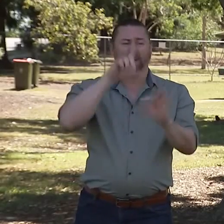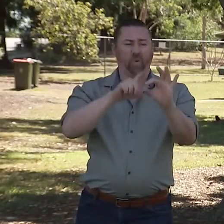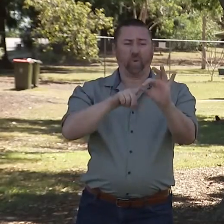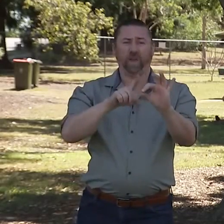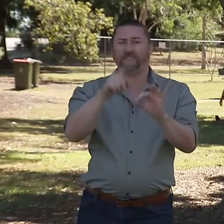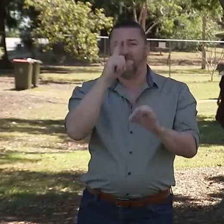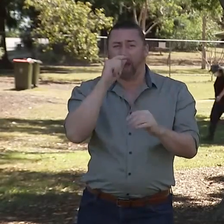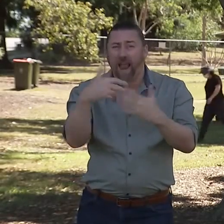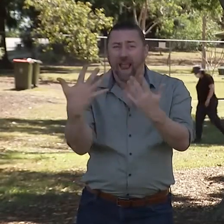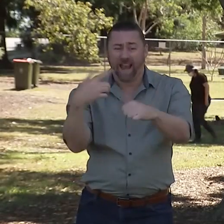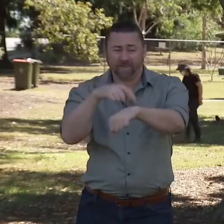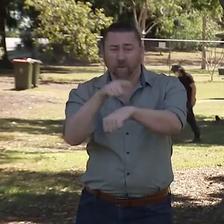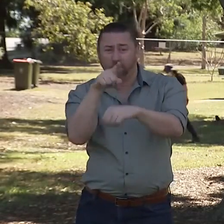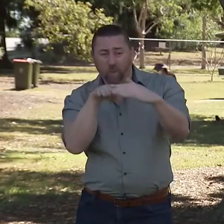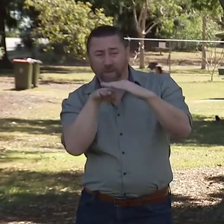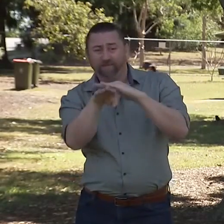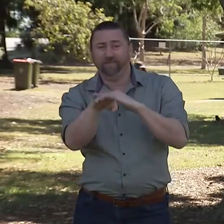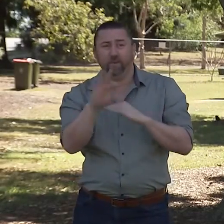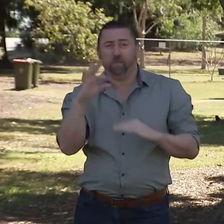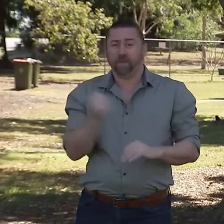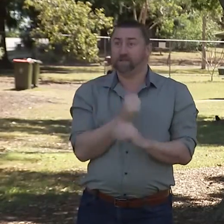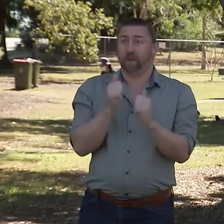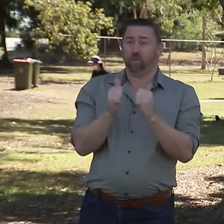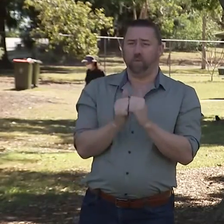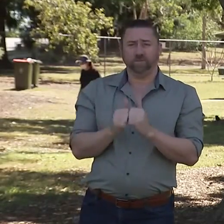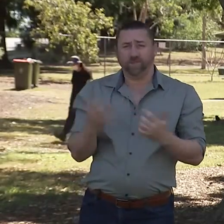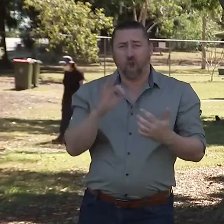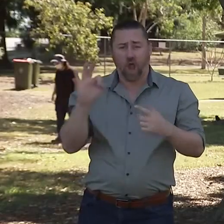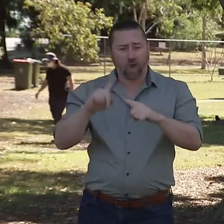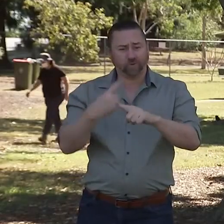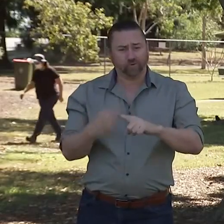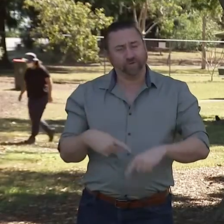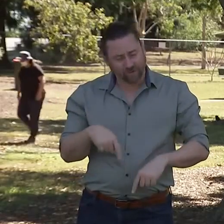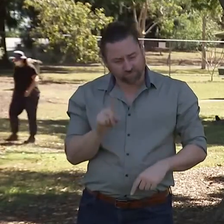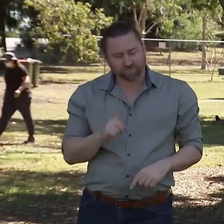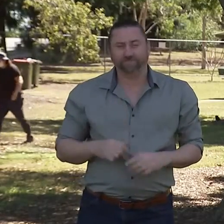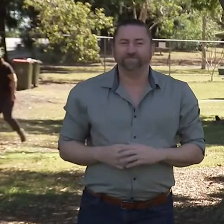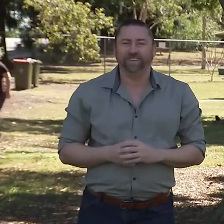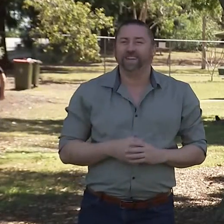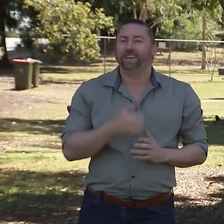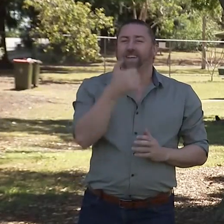So there's really no excuse not to get your vaccine. Now, we've had